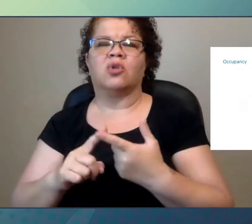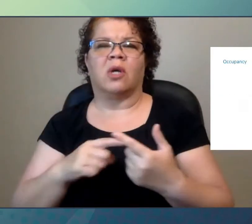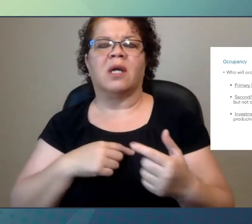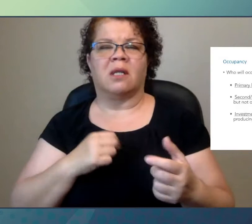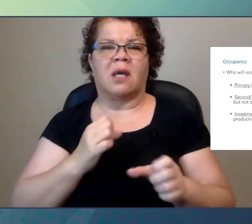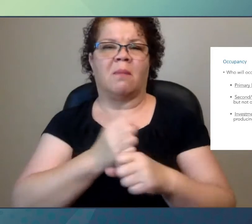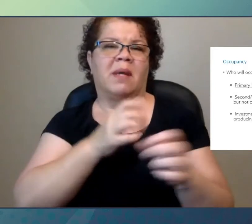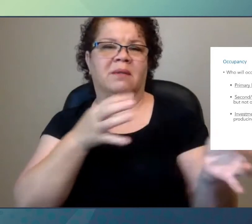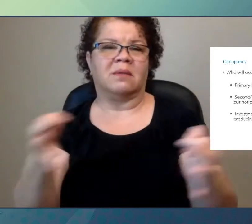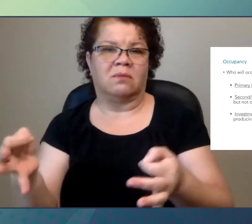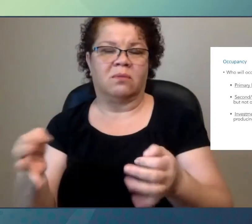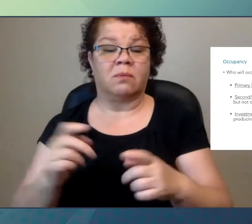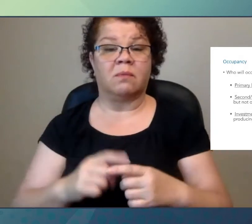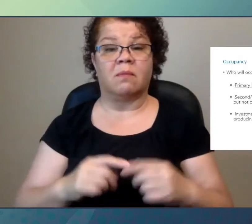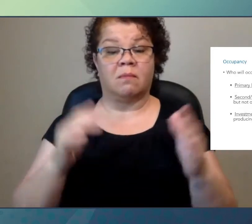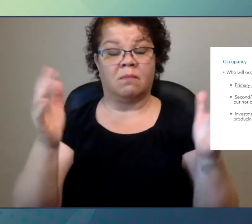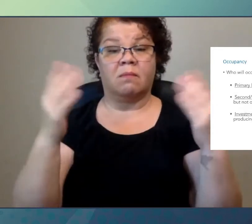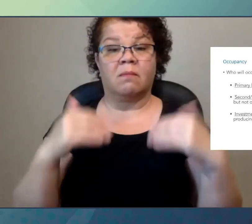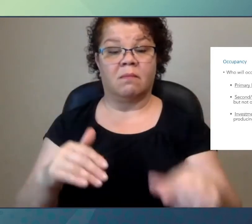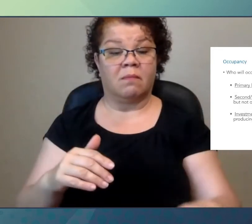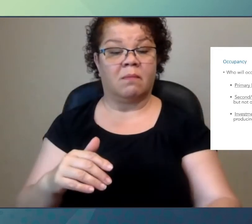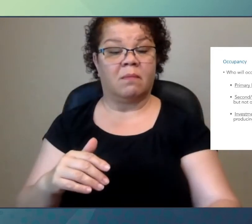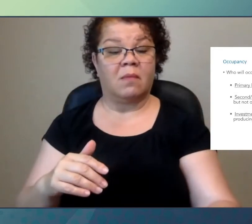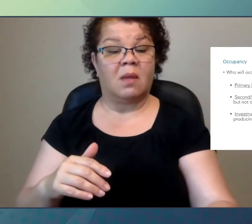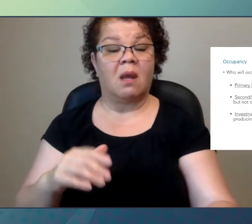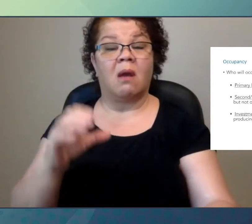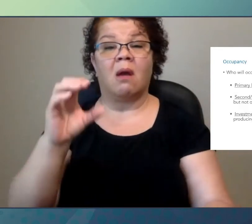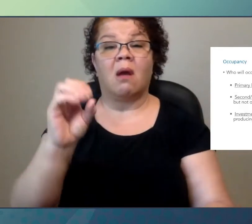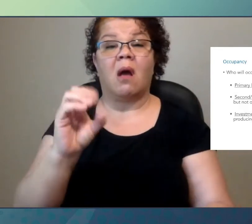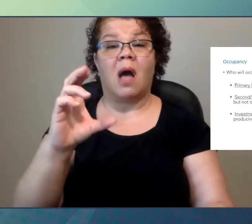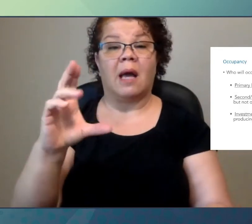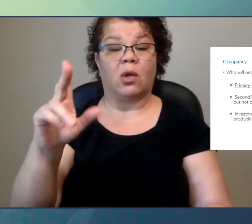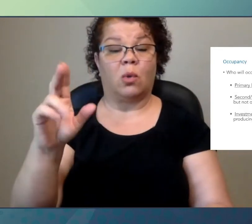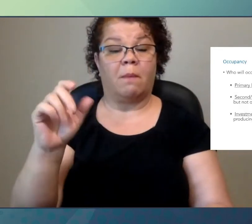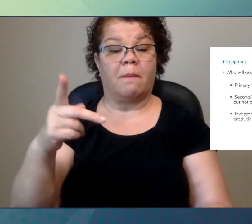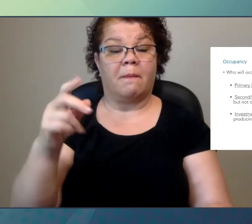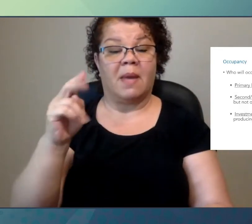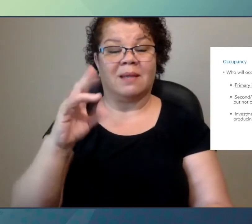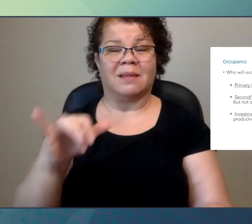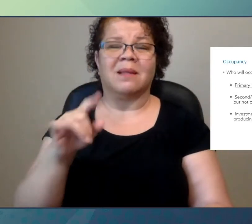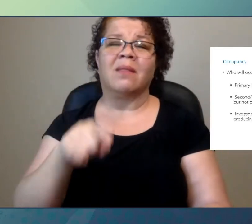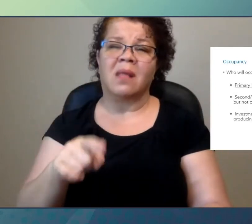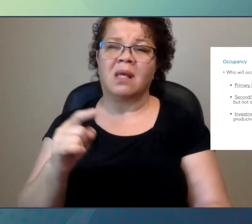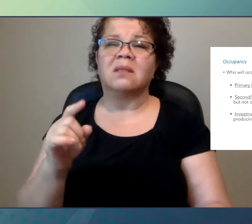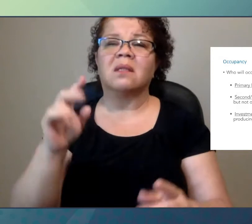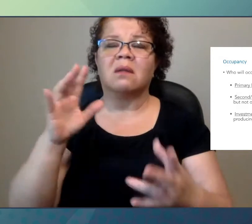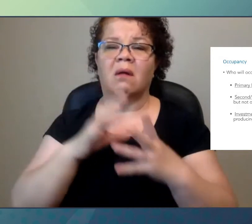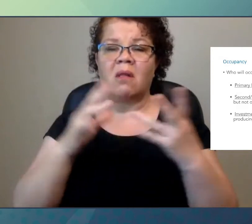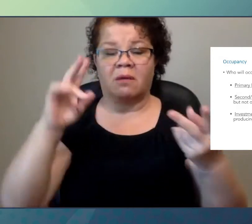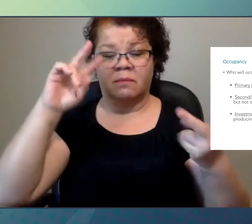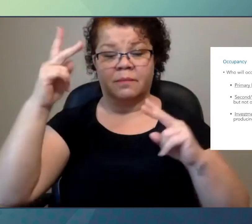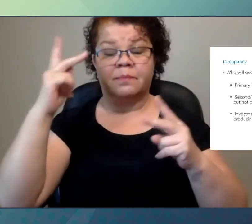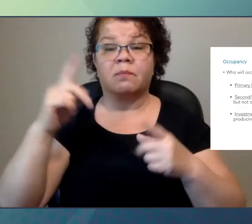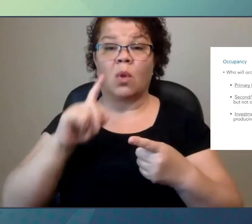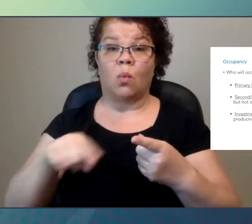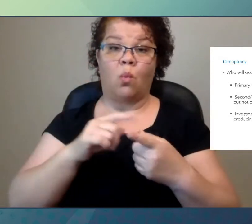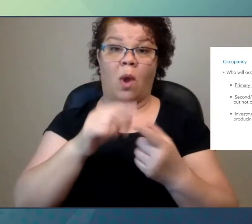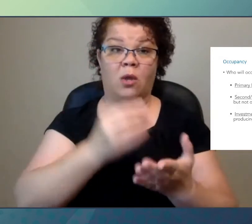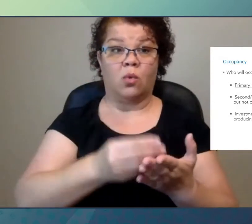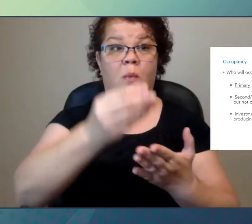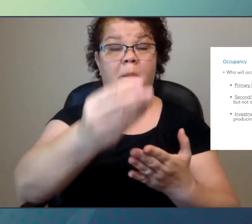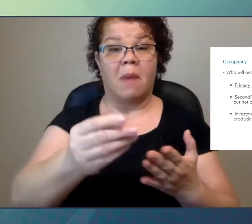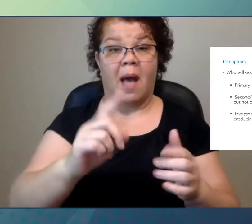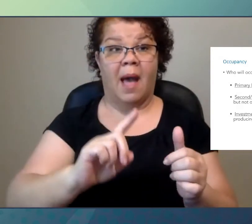So occupancy, this is a common misconception that I find with our clients. When you're buying a primary residence,